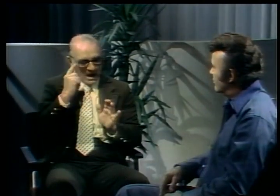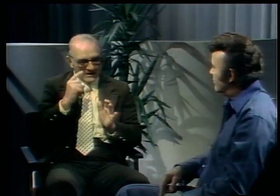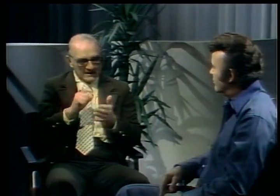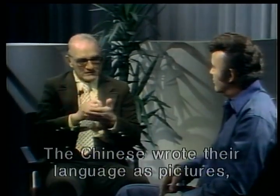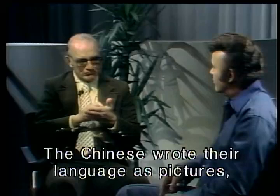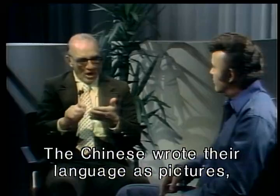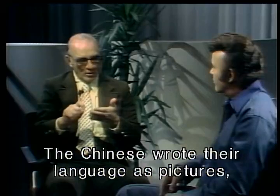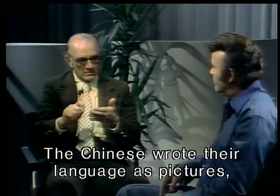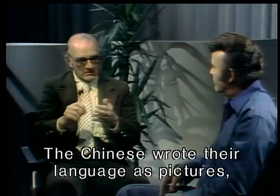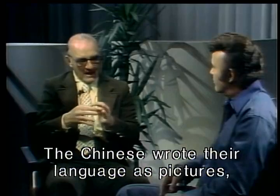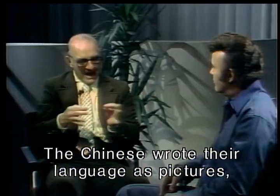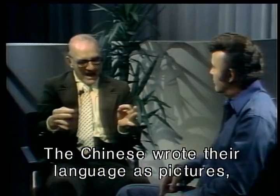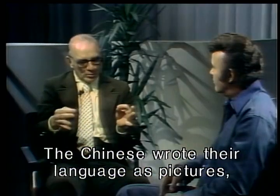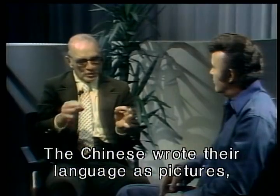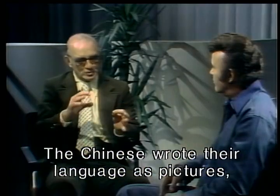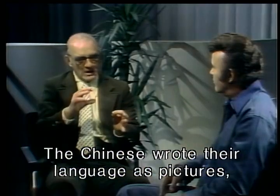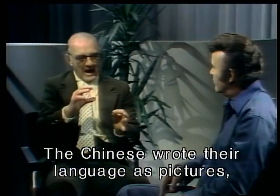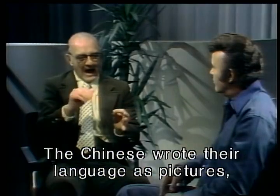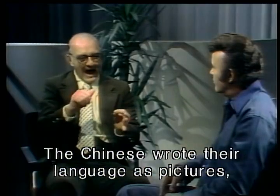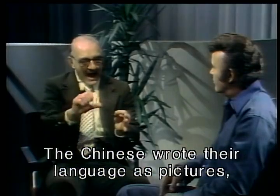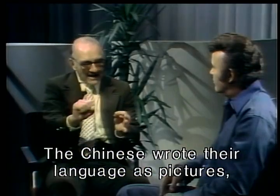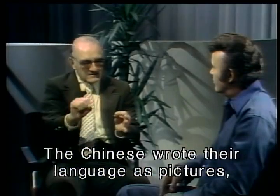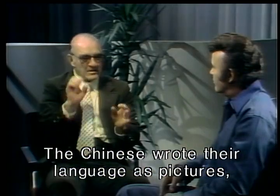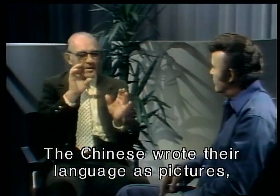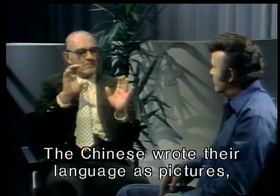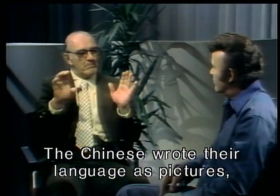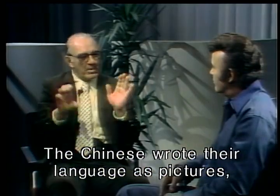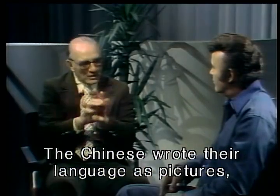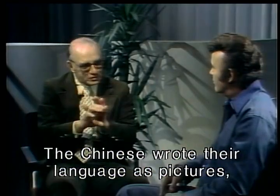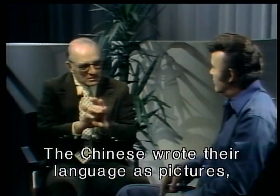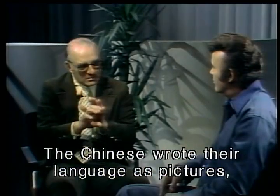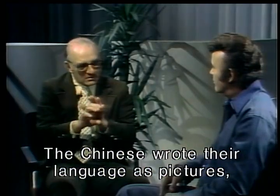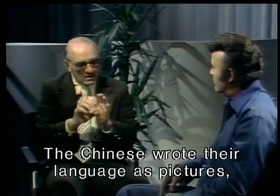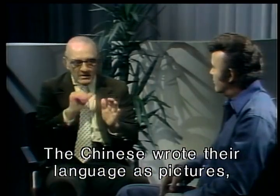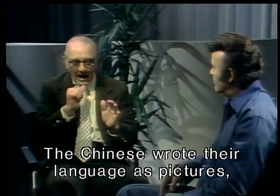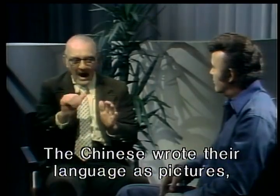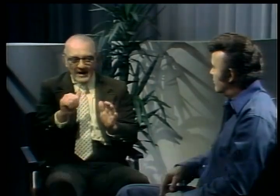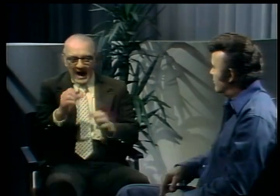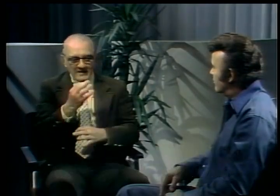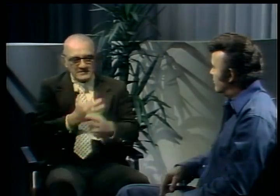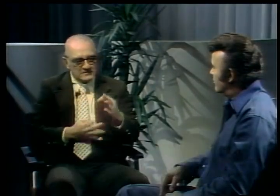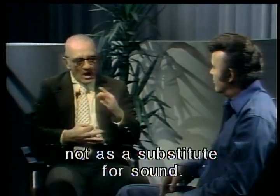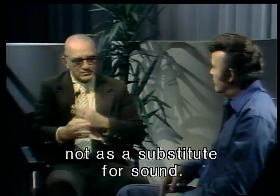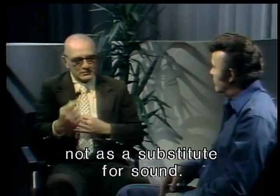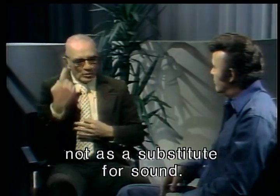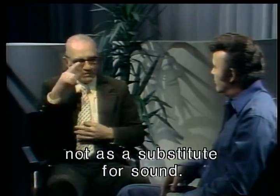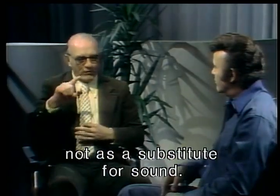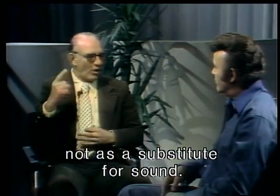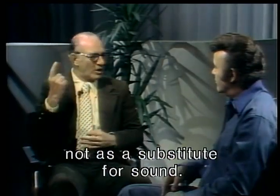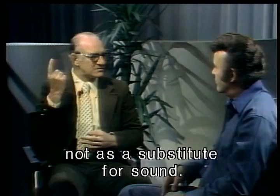Chinese wrote the language as picture, not as a substitute for